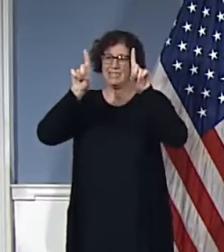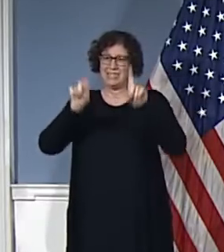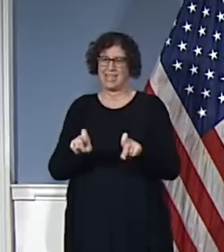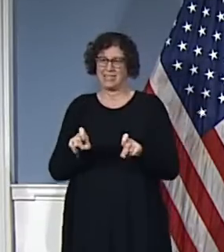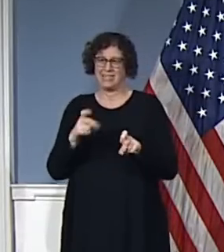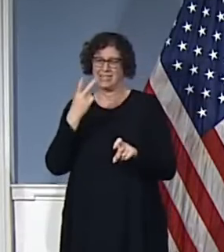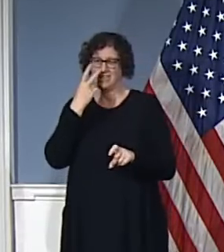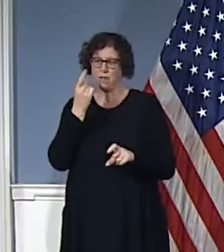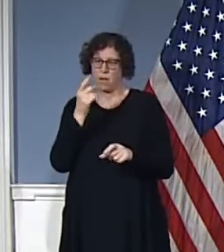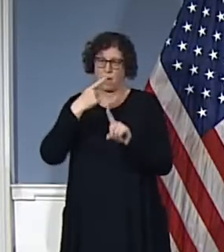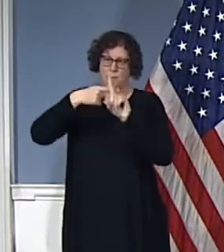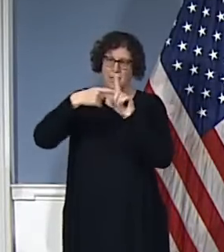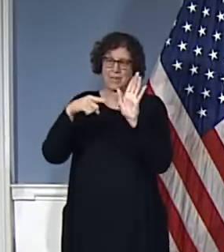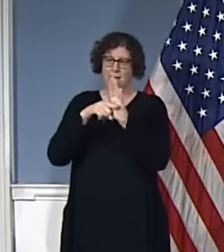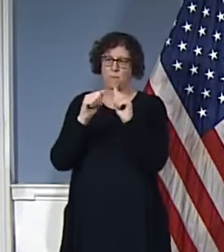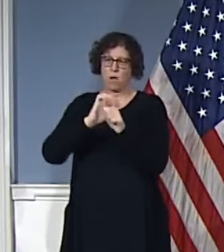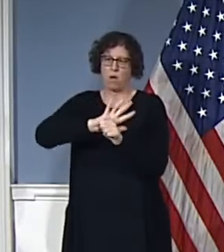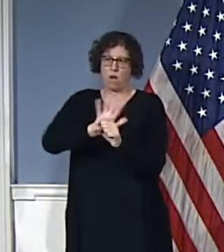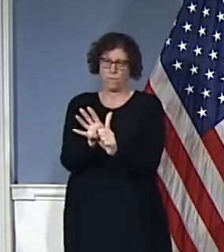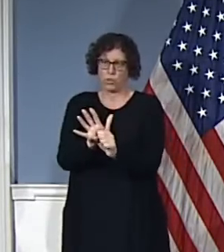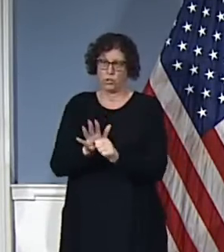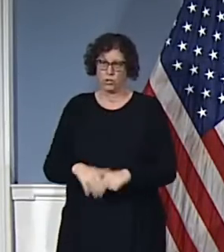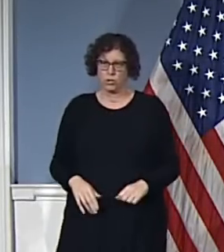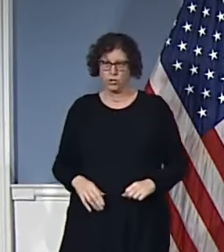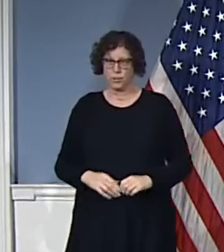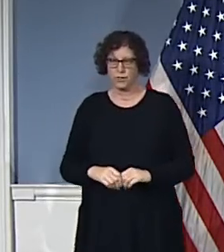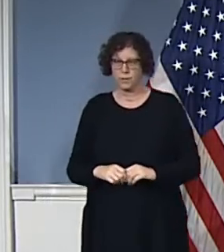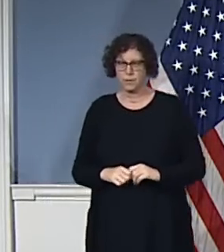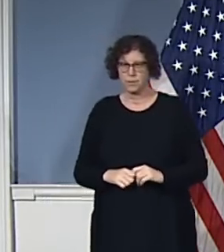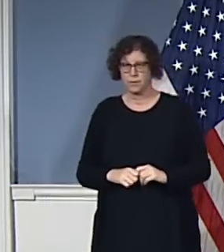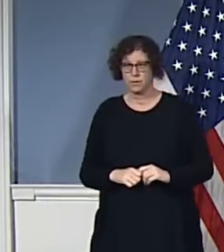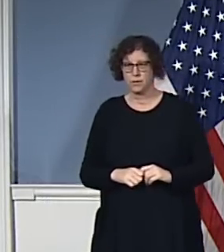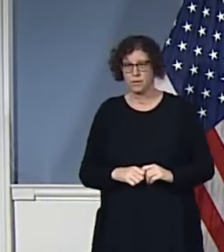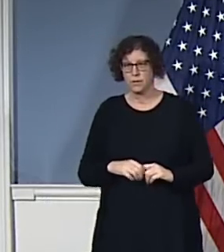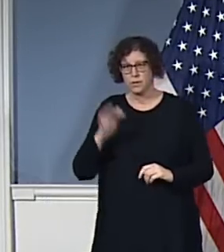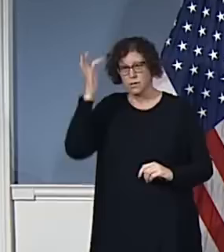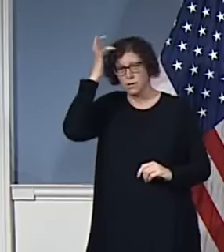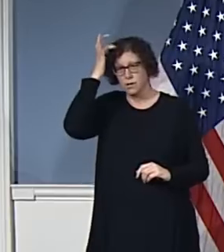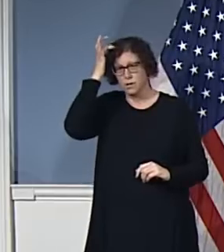Okay. Who's next? Next, we have Katie.